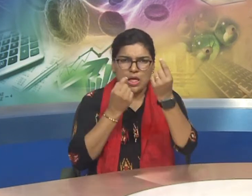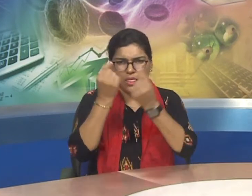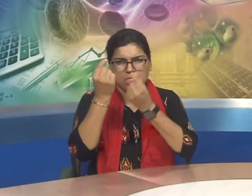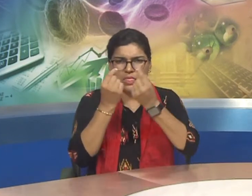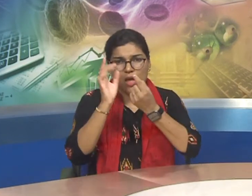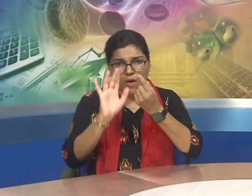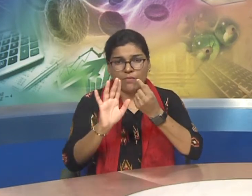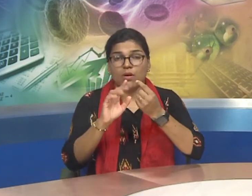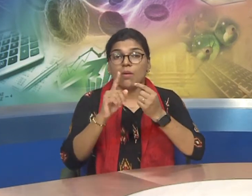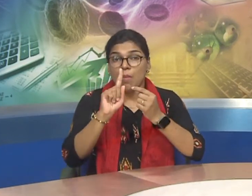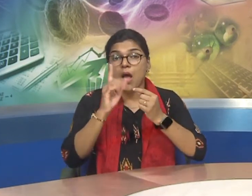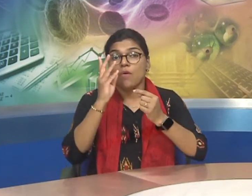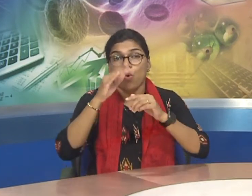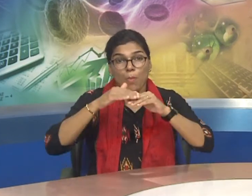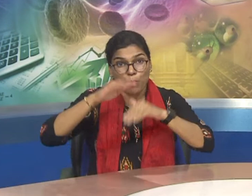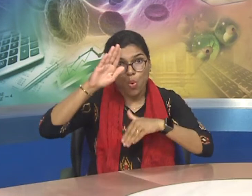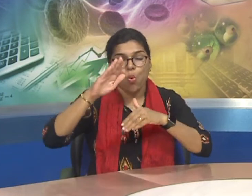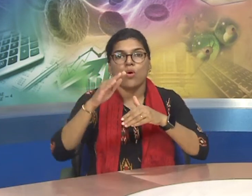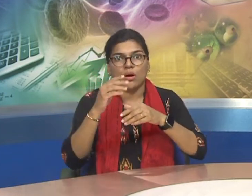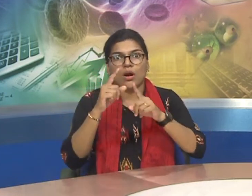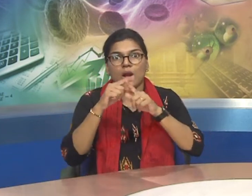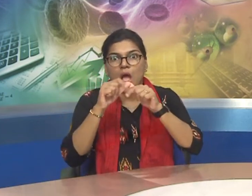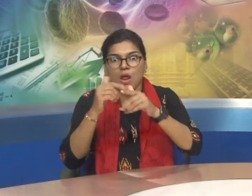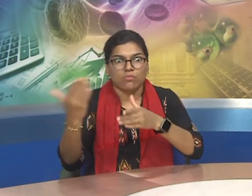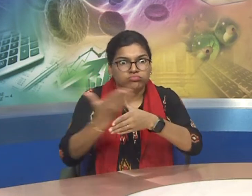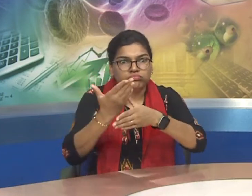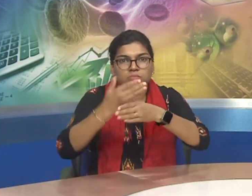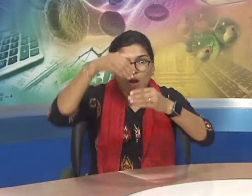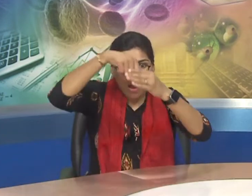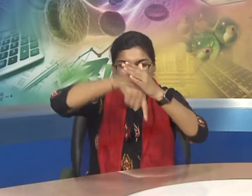subscription and renewal of e-journals and databases.